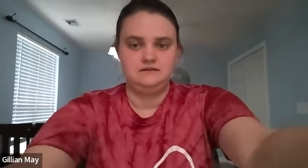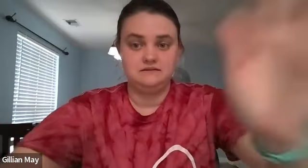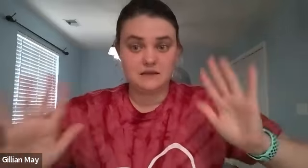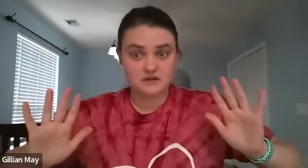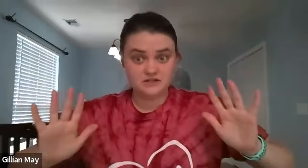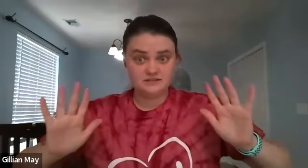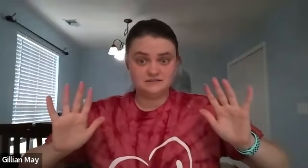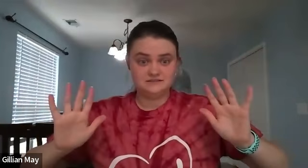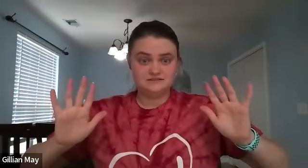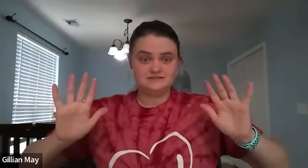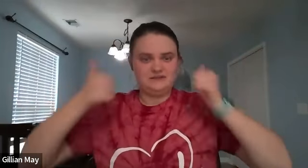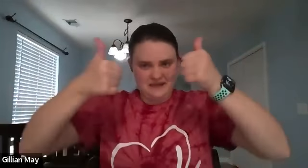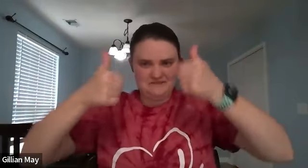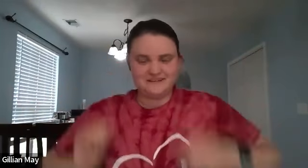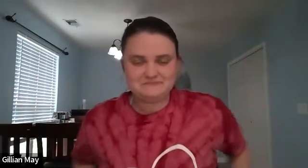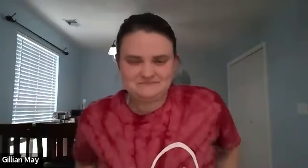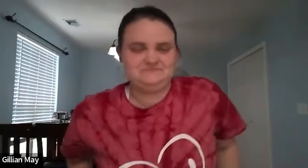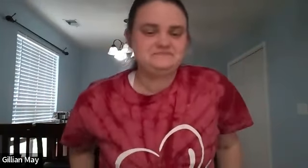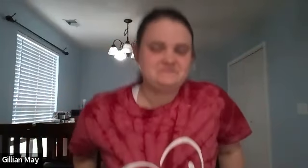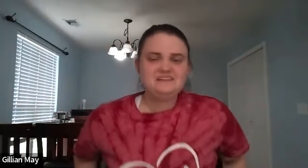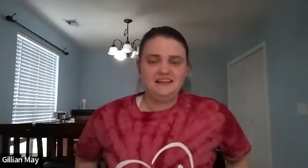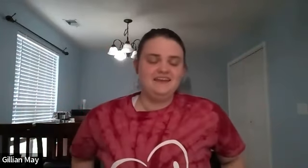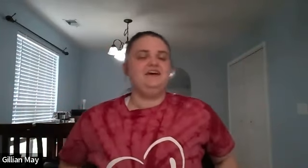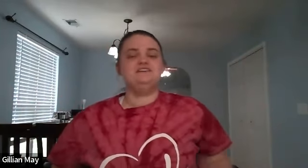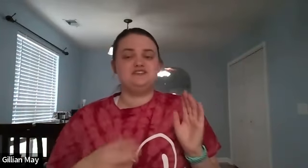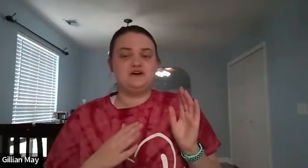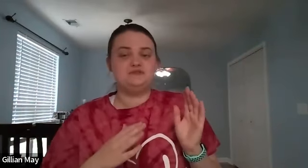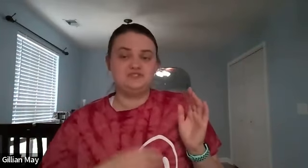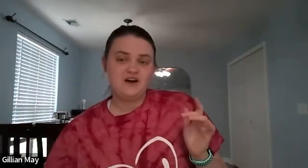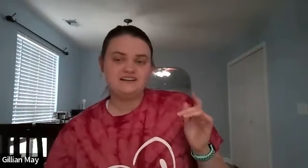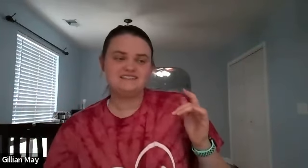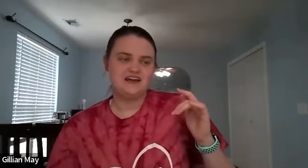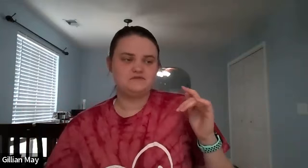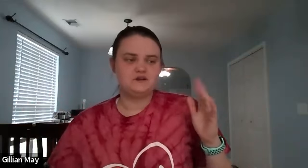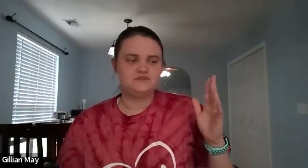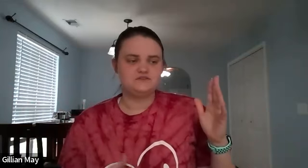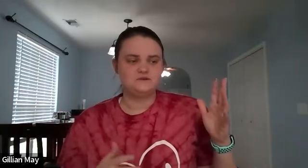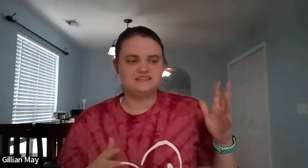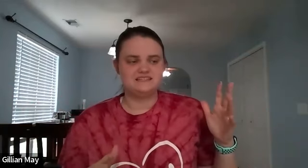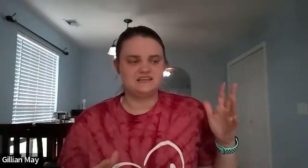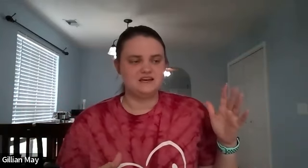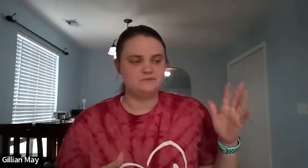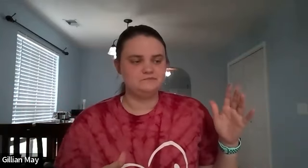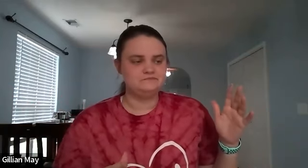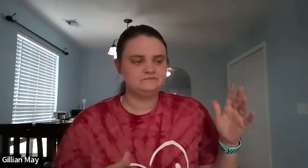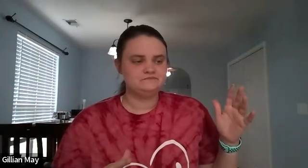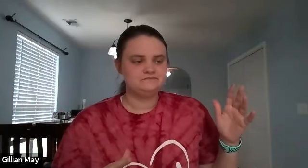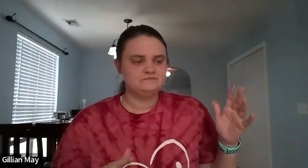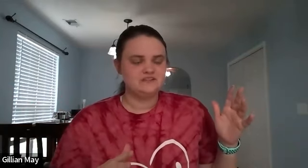Is that better? Okay, perfect. So dog is kind of one of those ones that's kind